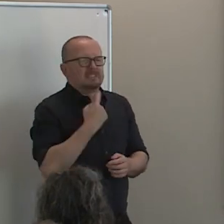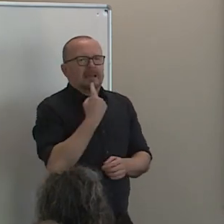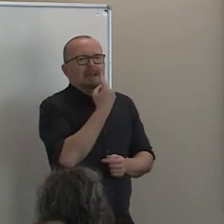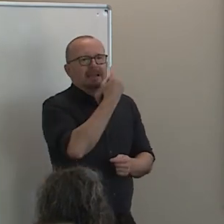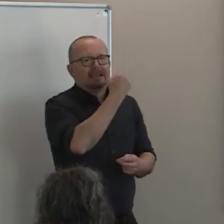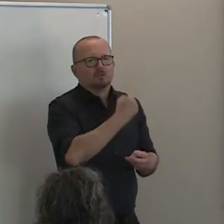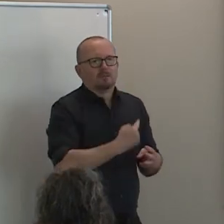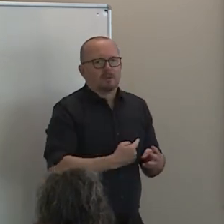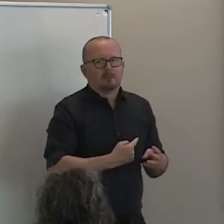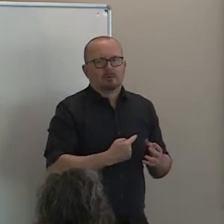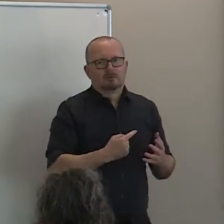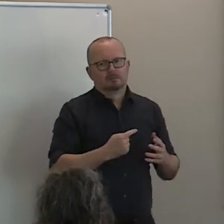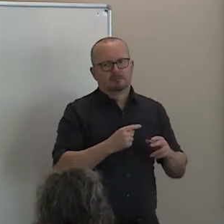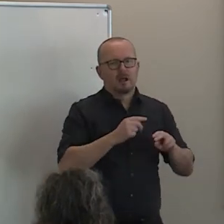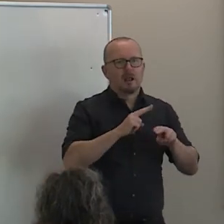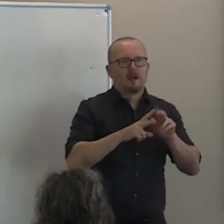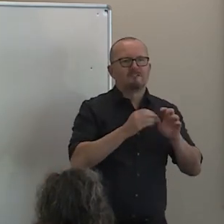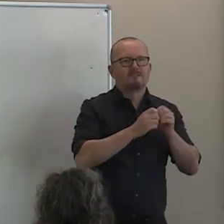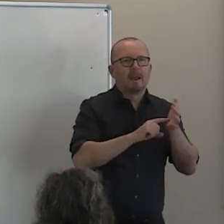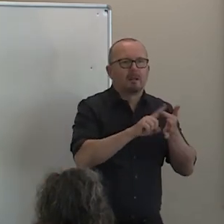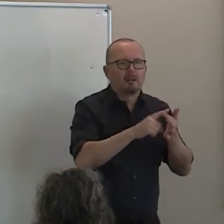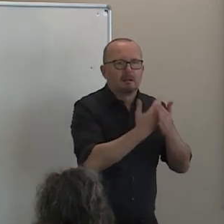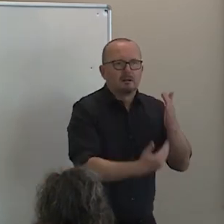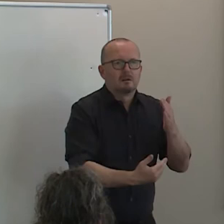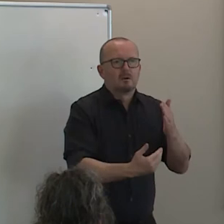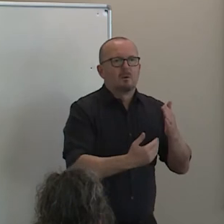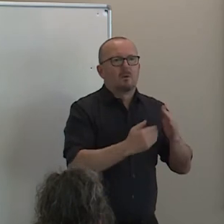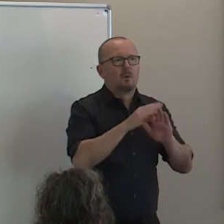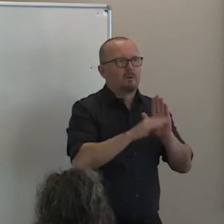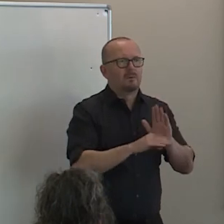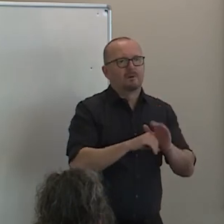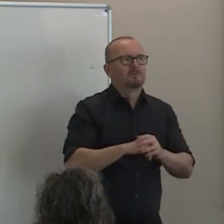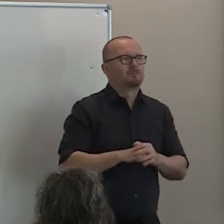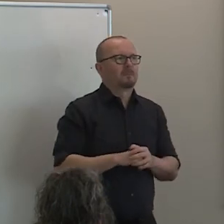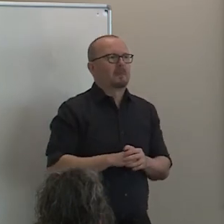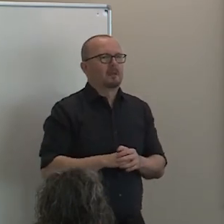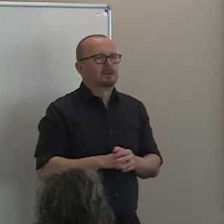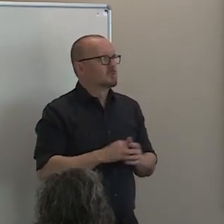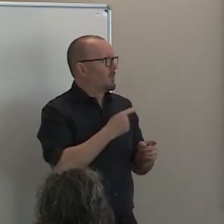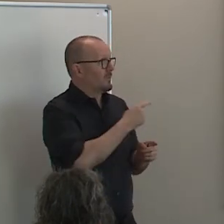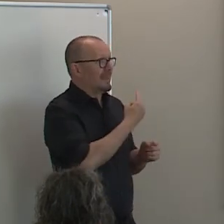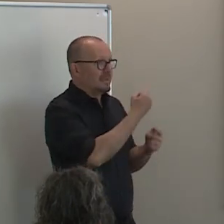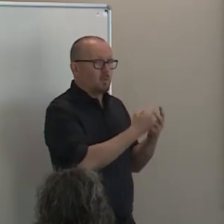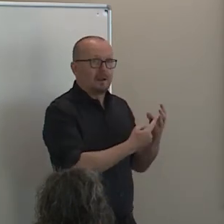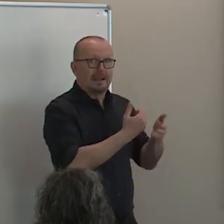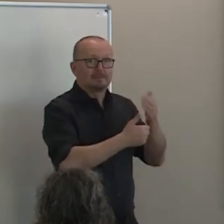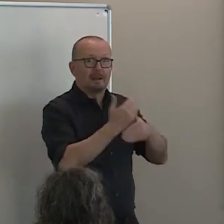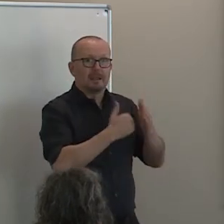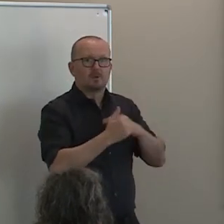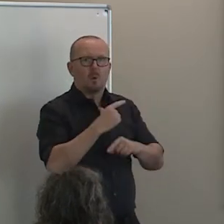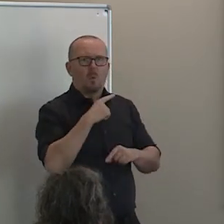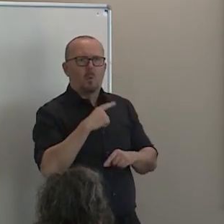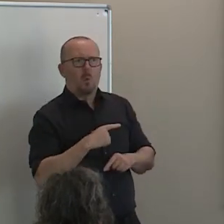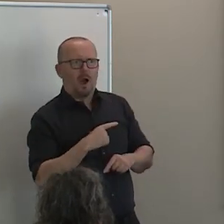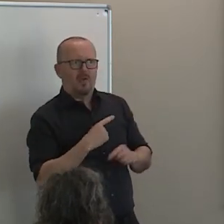or etiological stories that explain why things are the way they are. Now, no single one of these stories